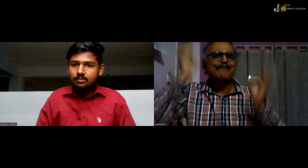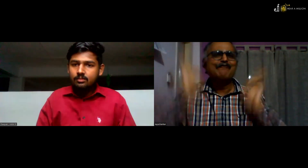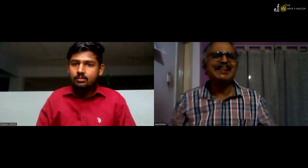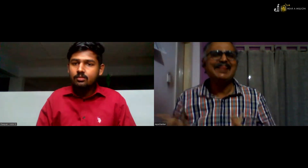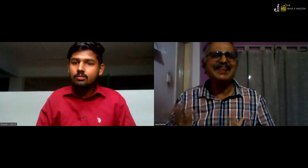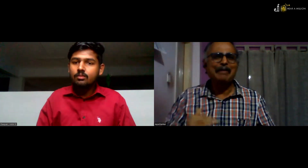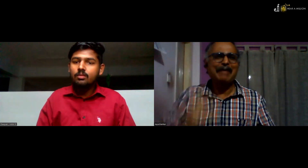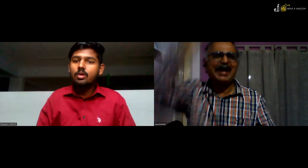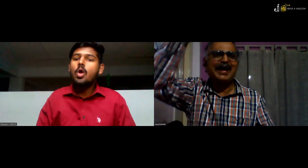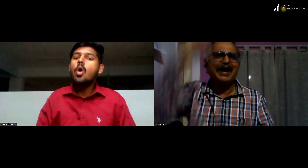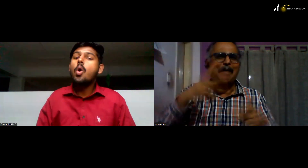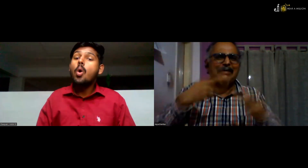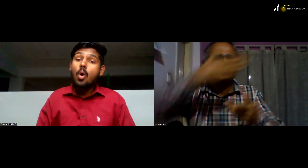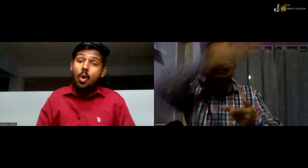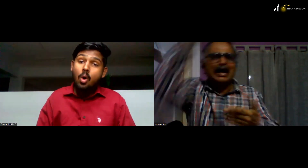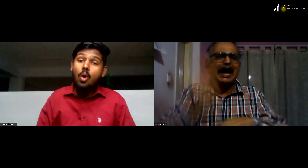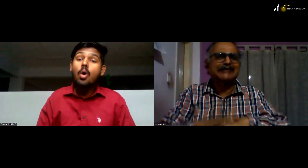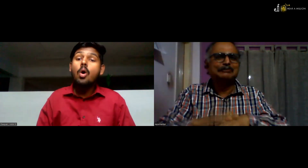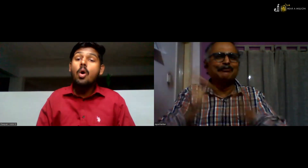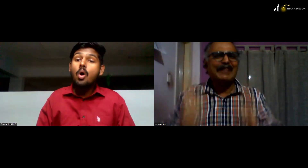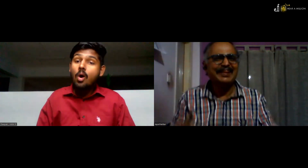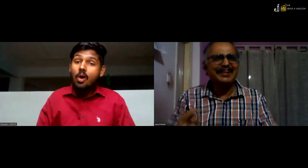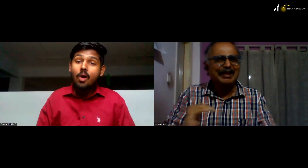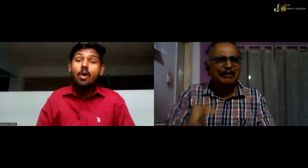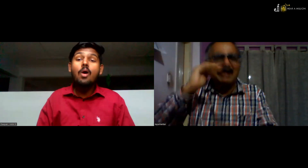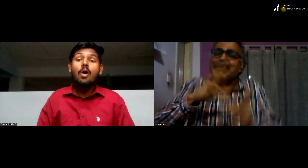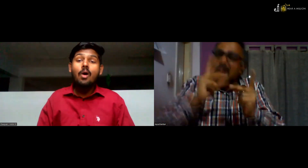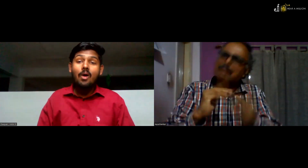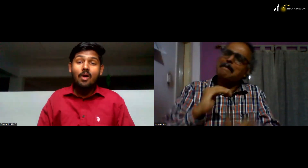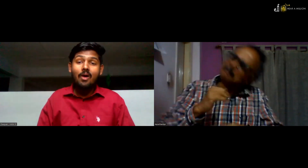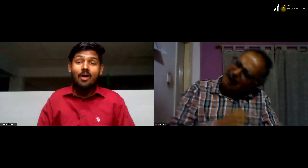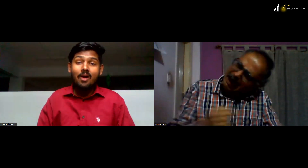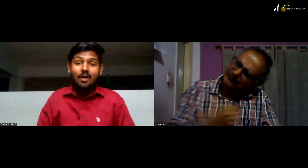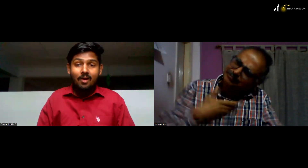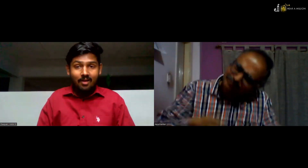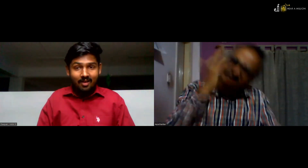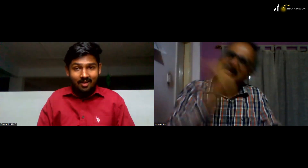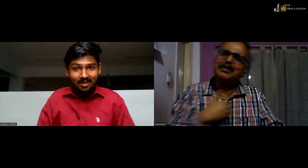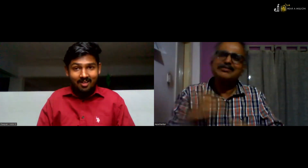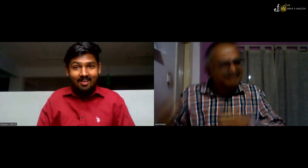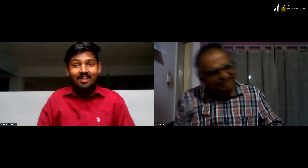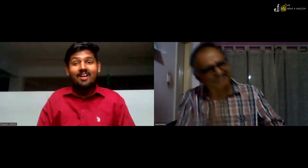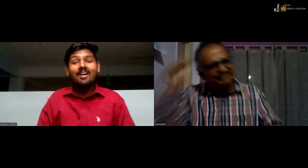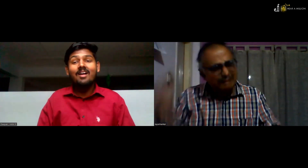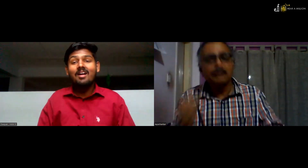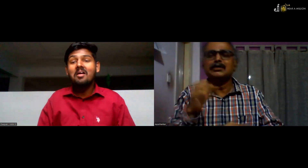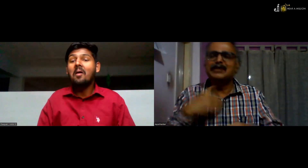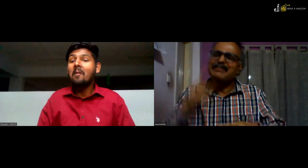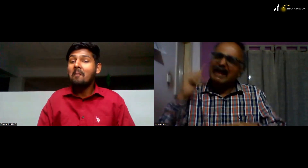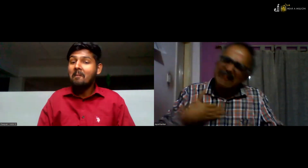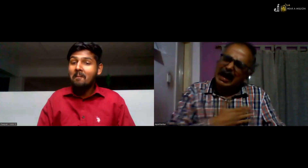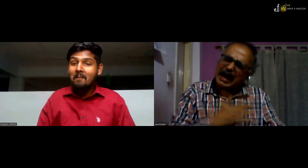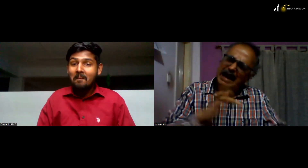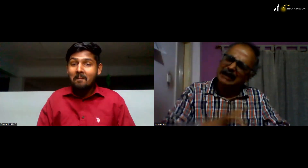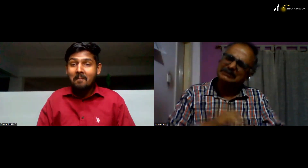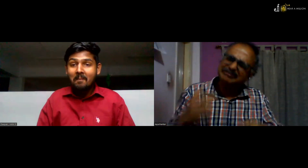and with the meantime, like, it was just a habit to me. And this is how, from my childhood,